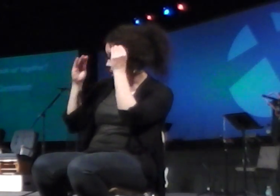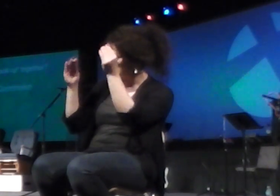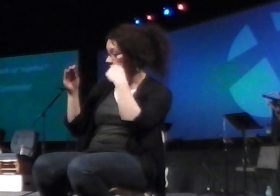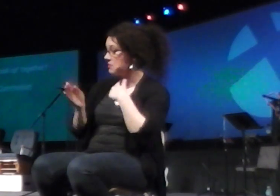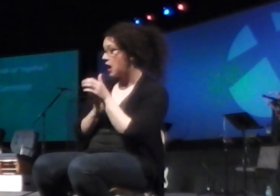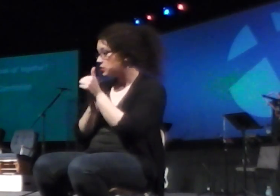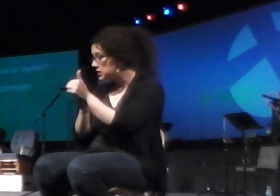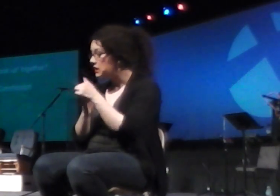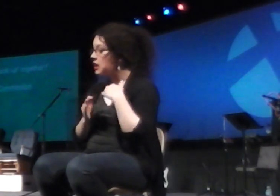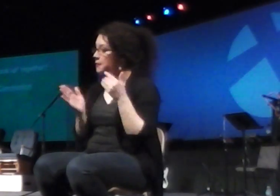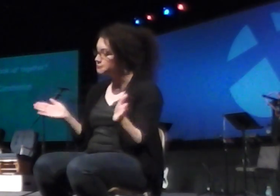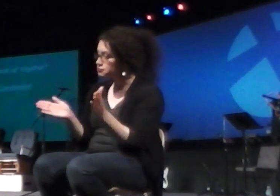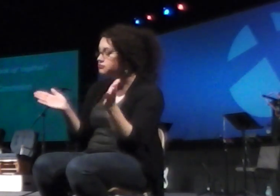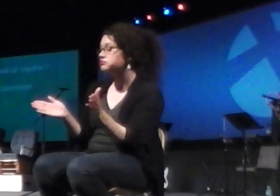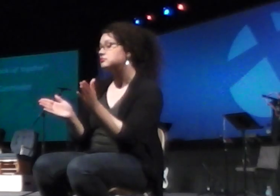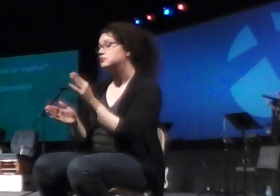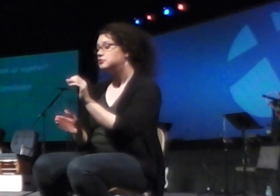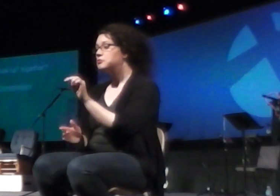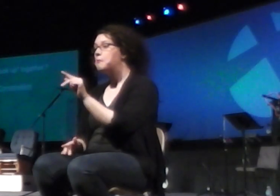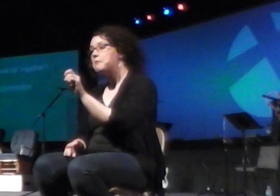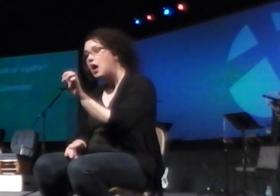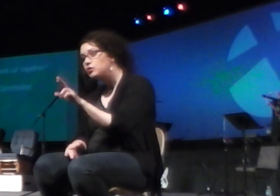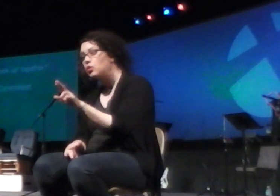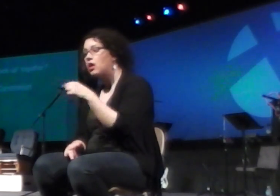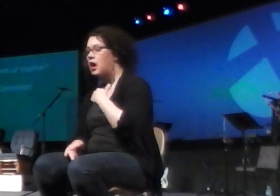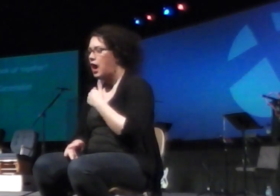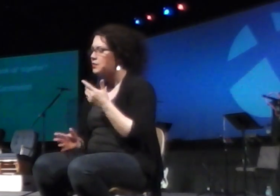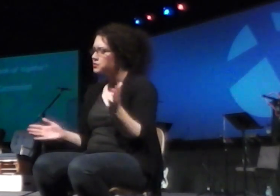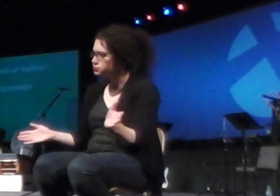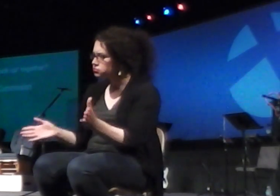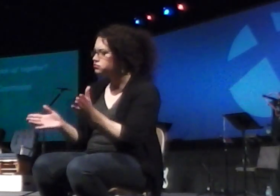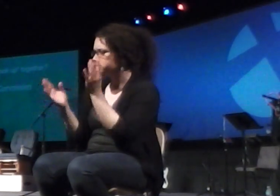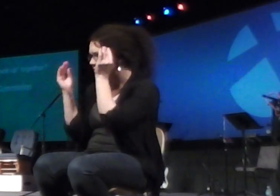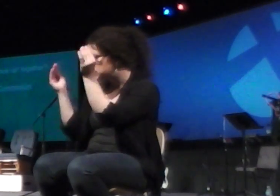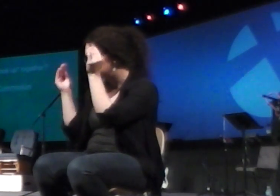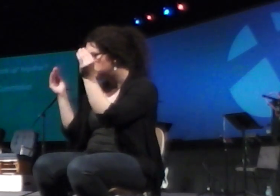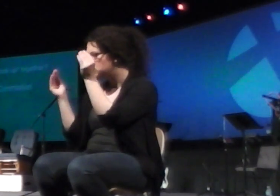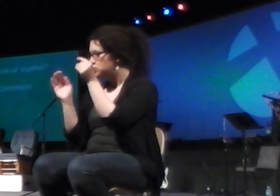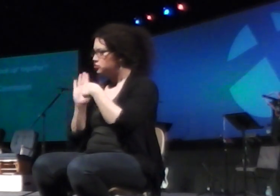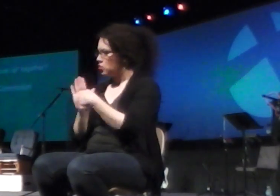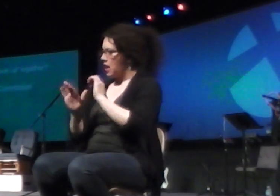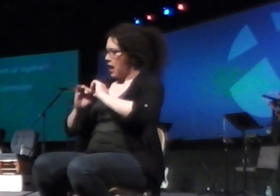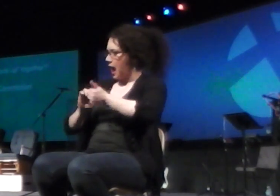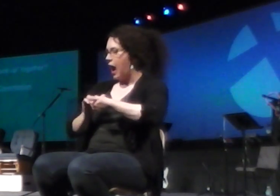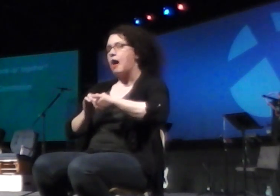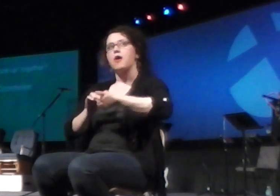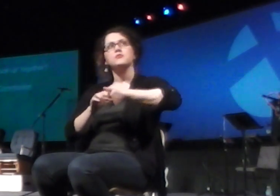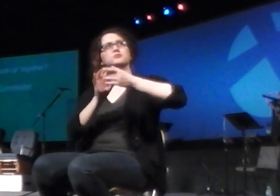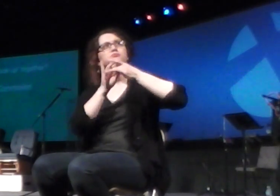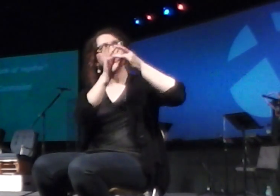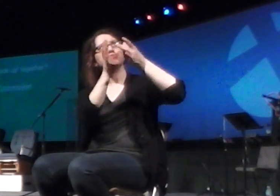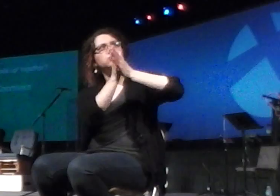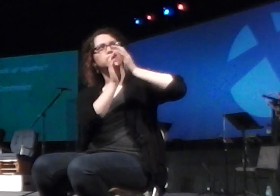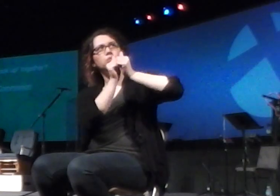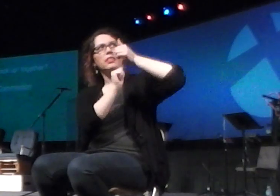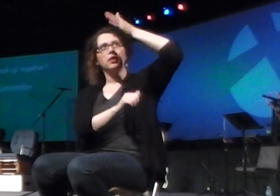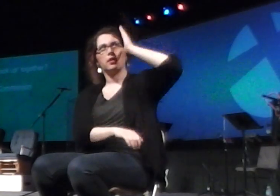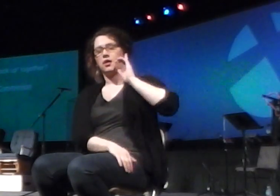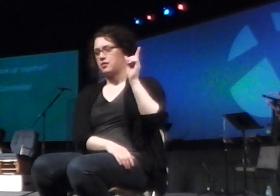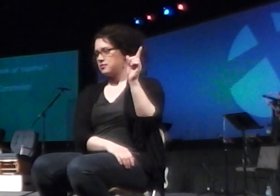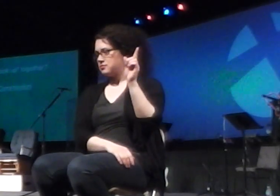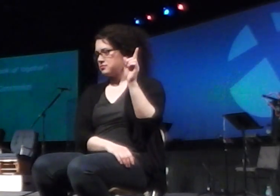to mentor you, and I'm going to be a voice in your life that helps you know how to respond to the voice of God in your own unique